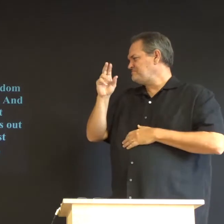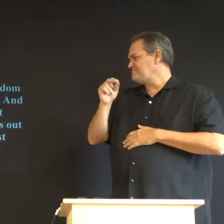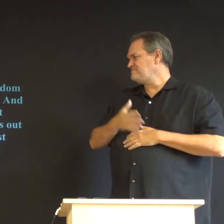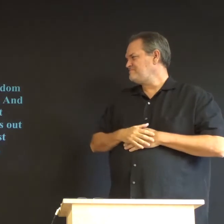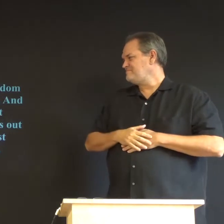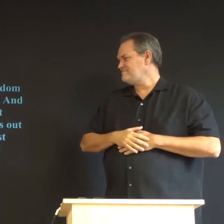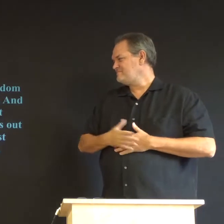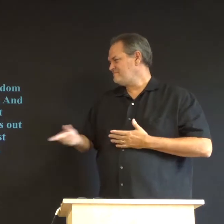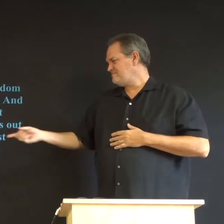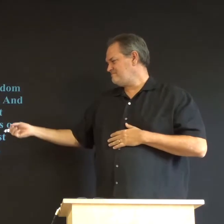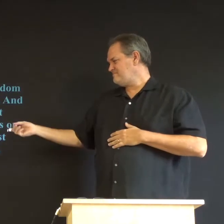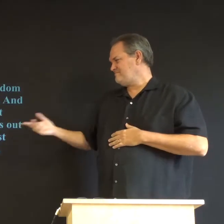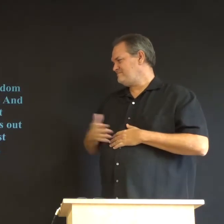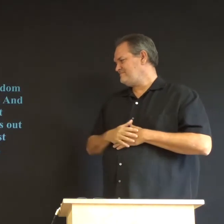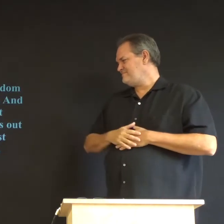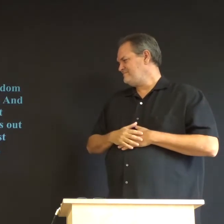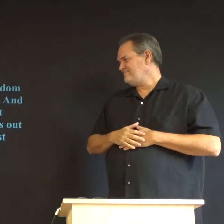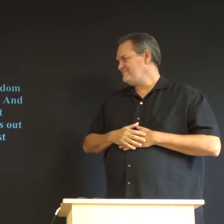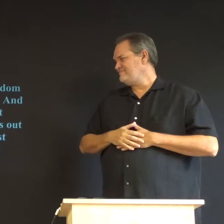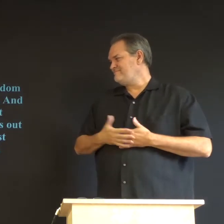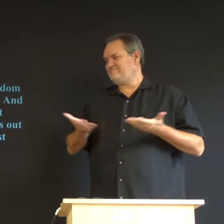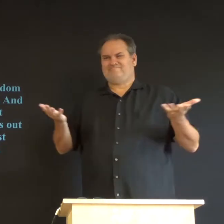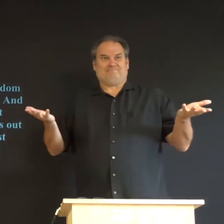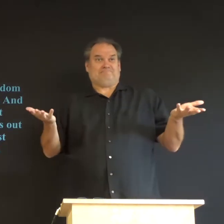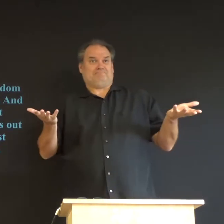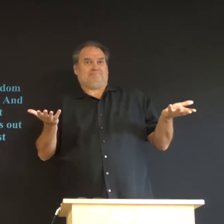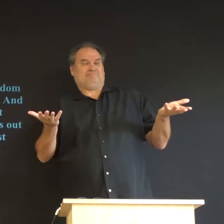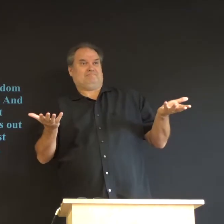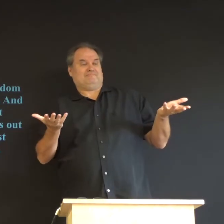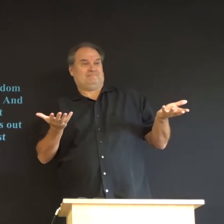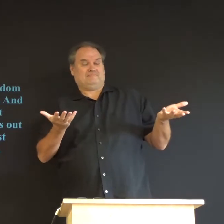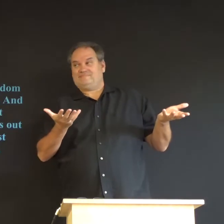I'm not so bad if I did it that way.